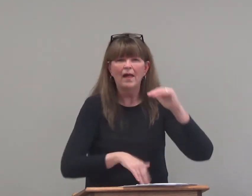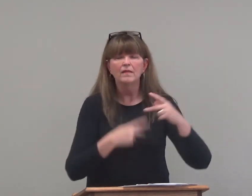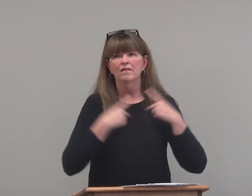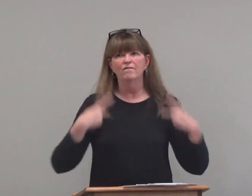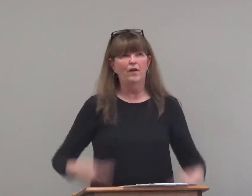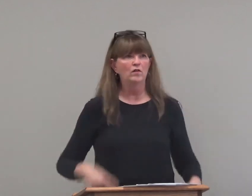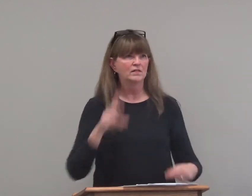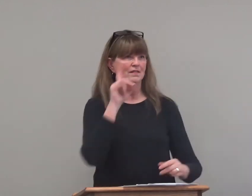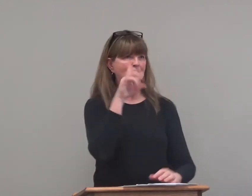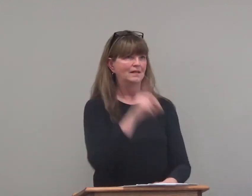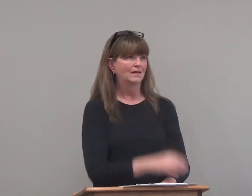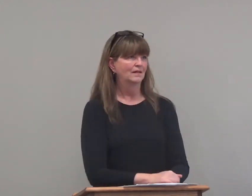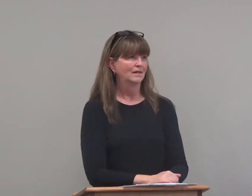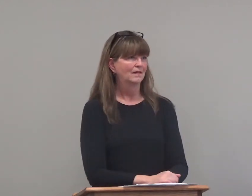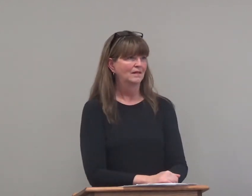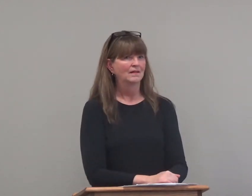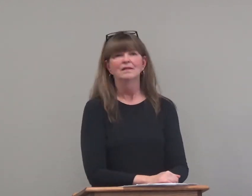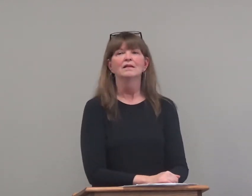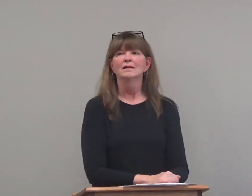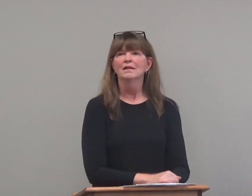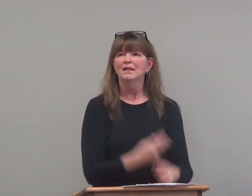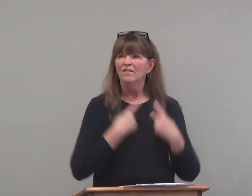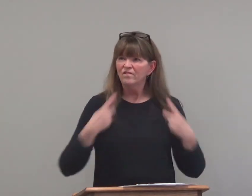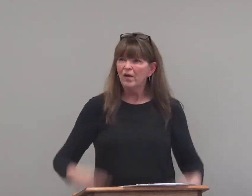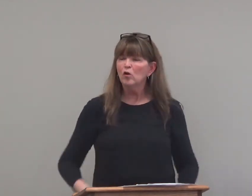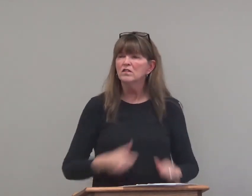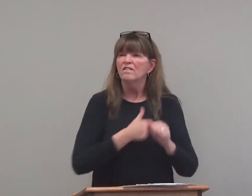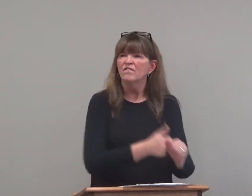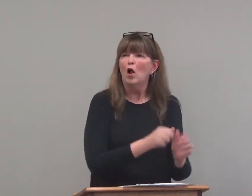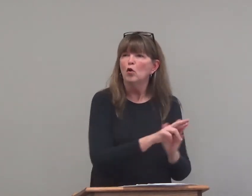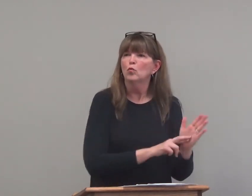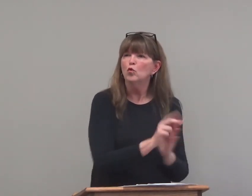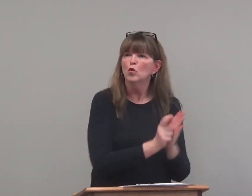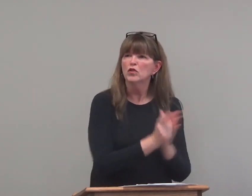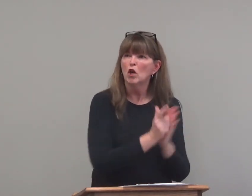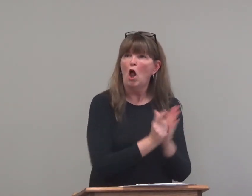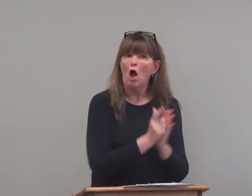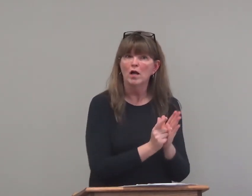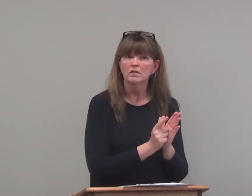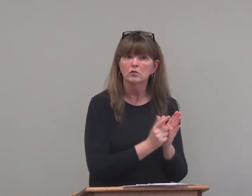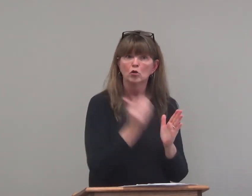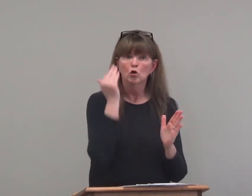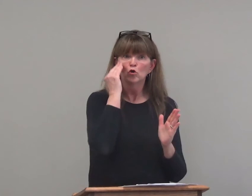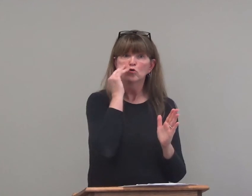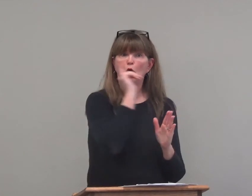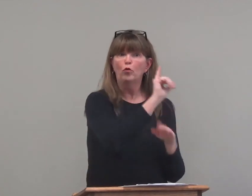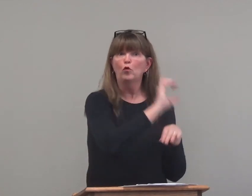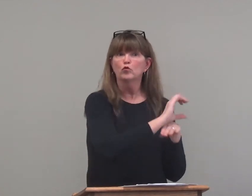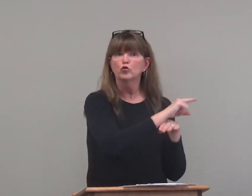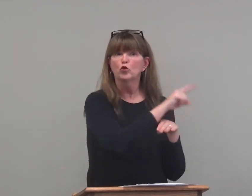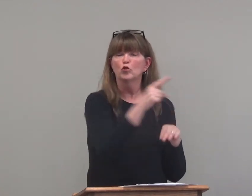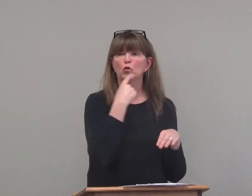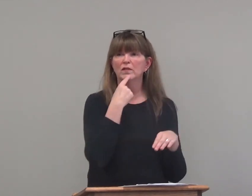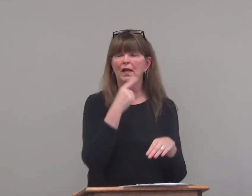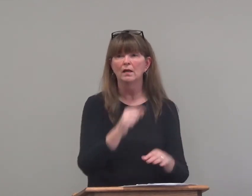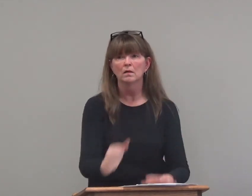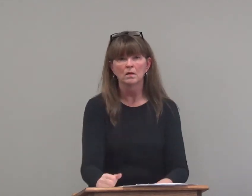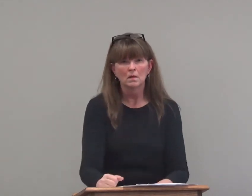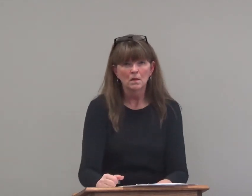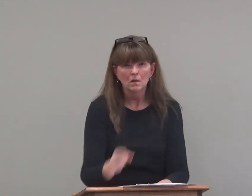do more than the Pharisees did. The Pharisees just followed the regulations, the rules, and the law.